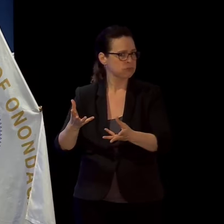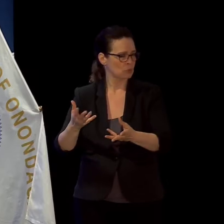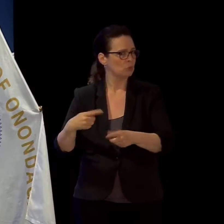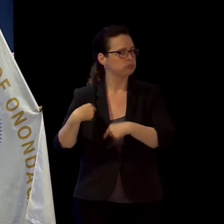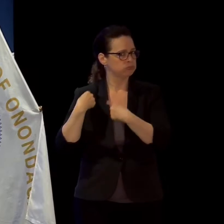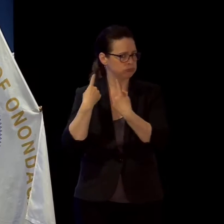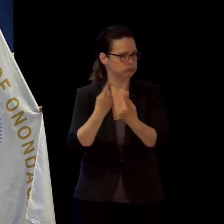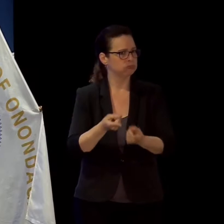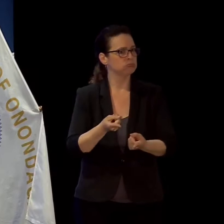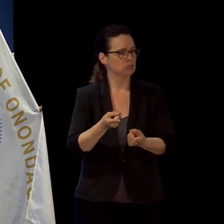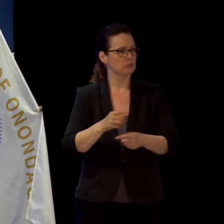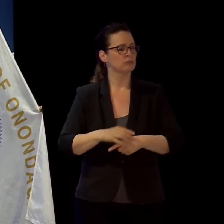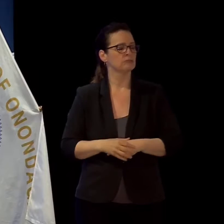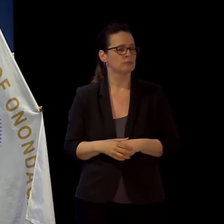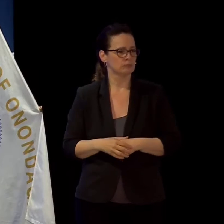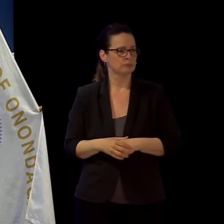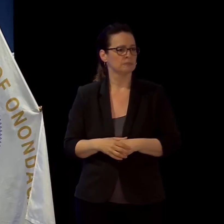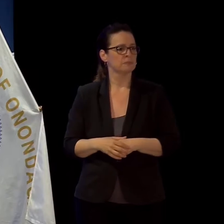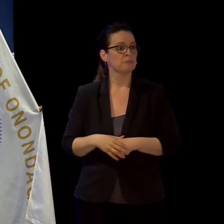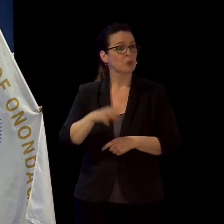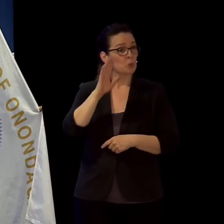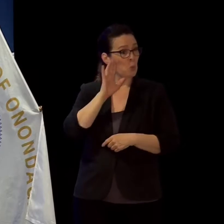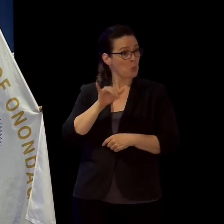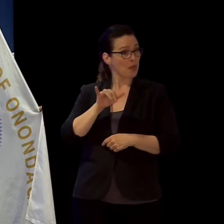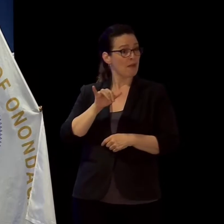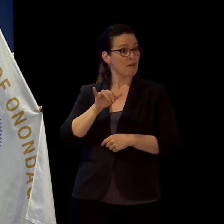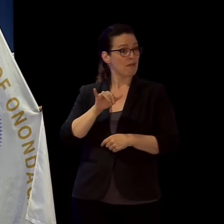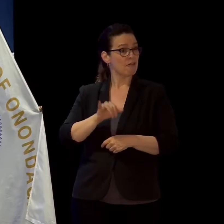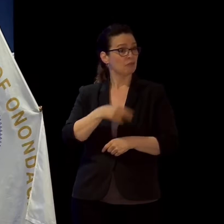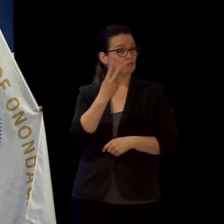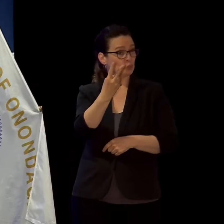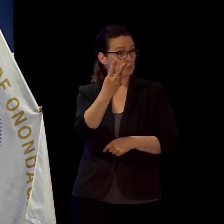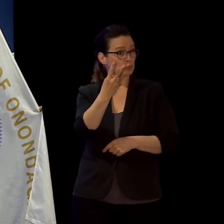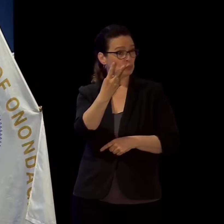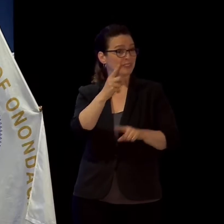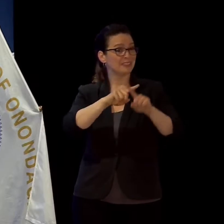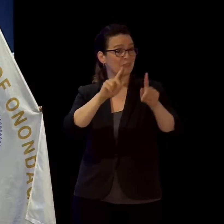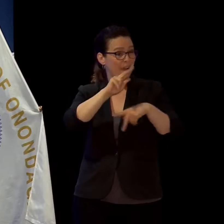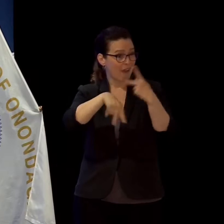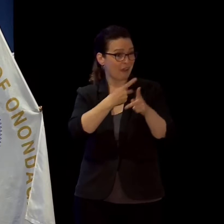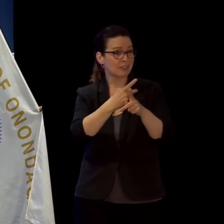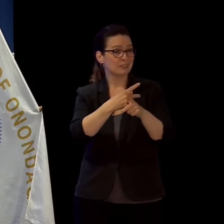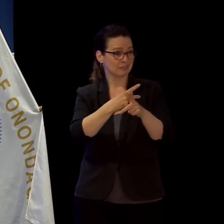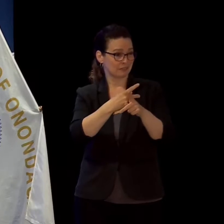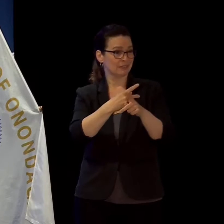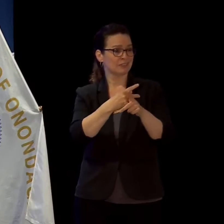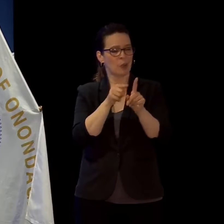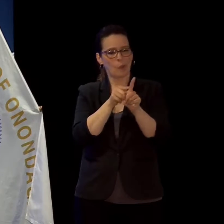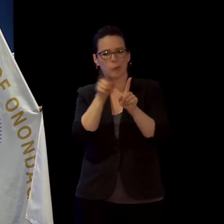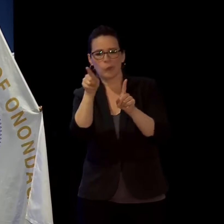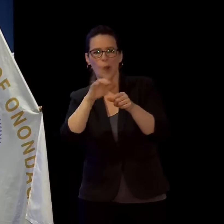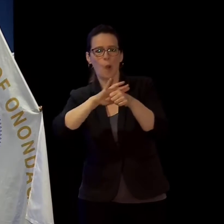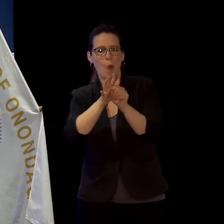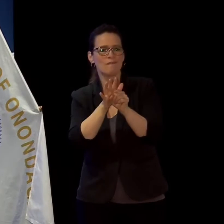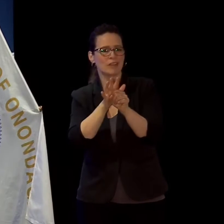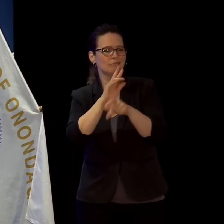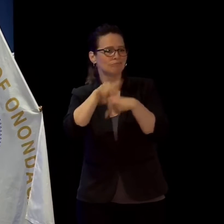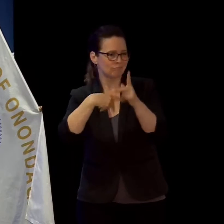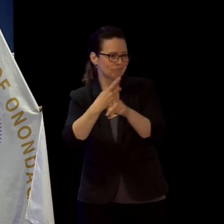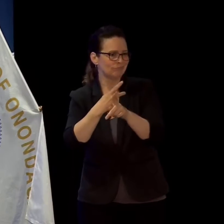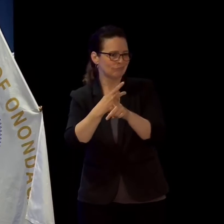there are various variants that have kind of taken over. And with the variants, whether it's the UK variant, the New York City variant, the California